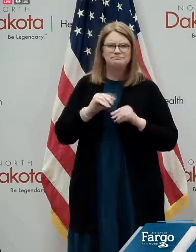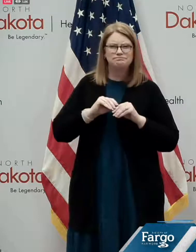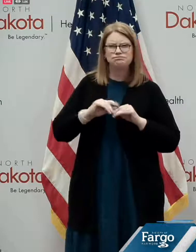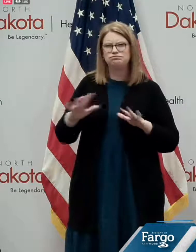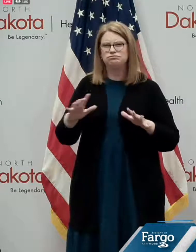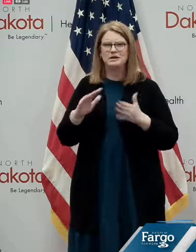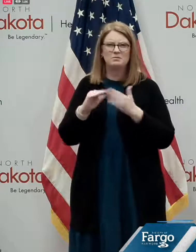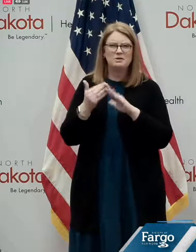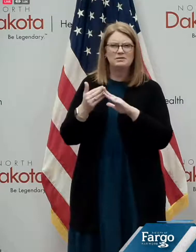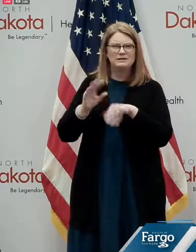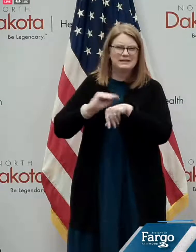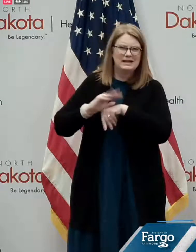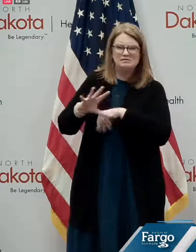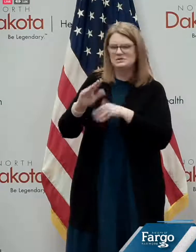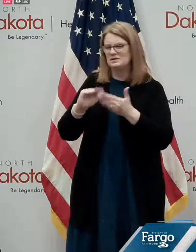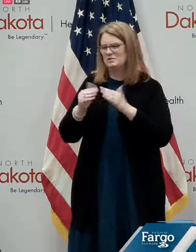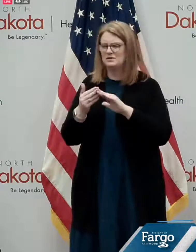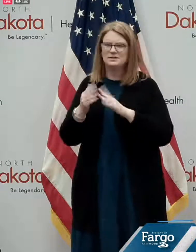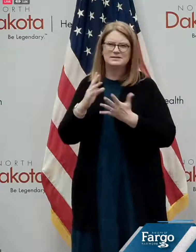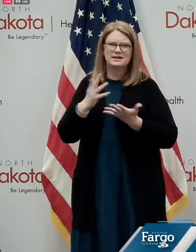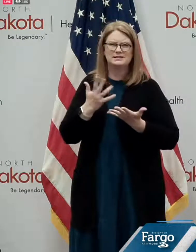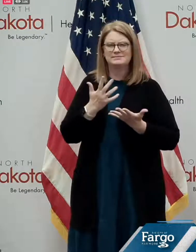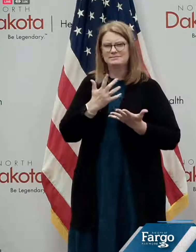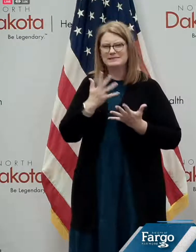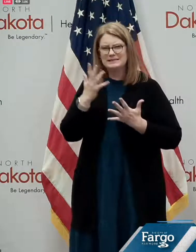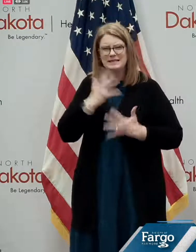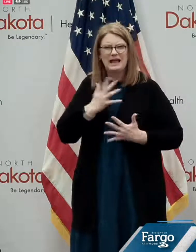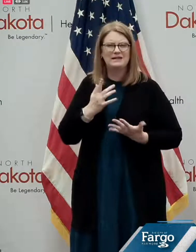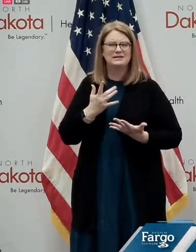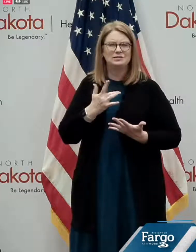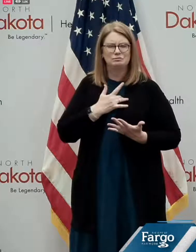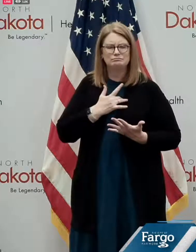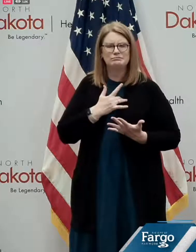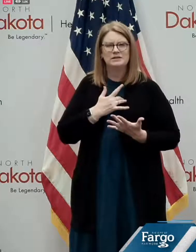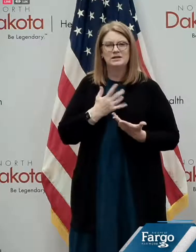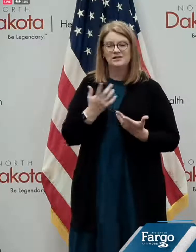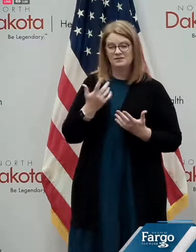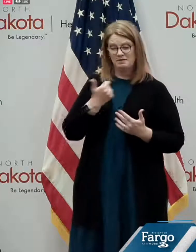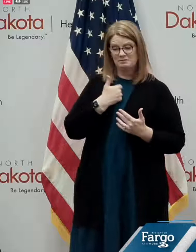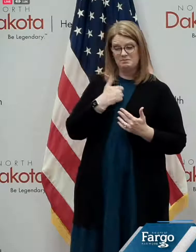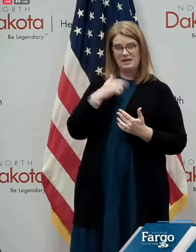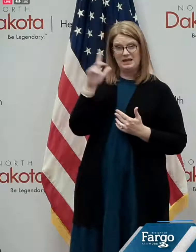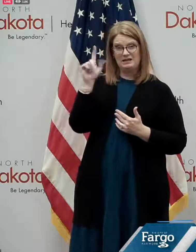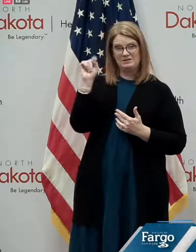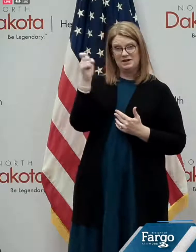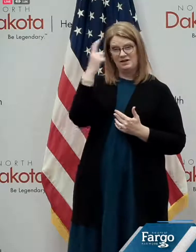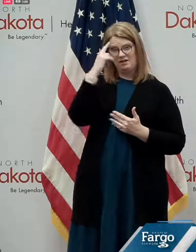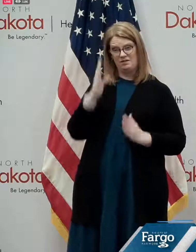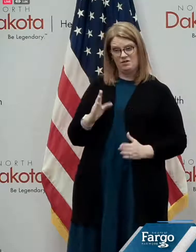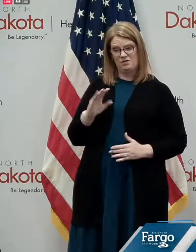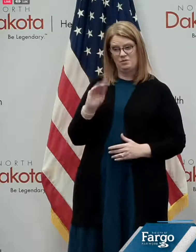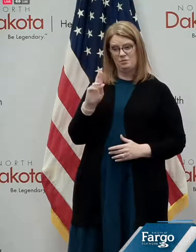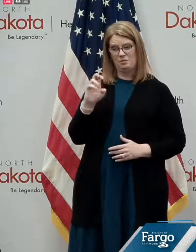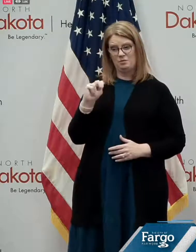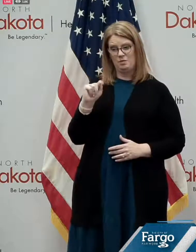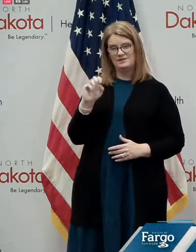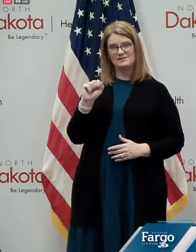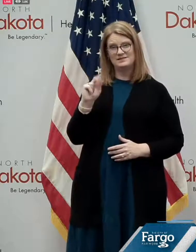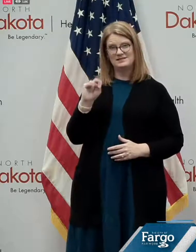on behalf of the First Lady and Lieutenant Governor Brent Sanford, we extend our deepest sympathies.